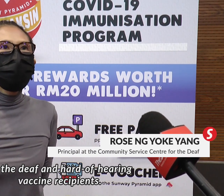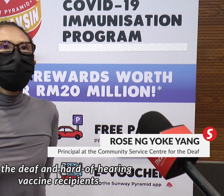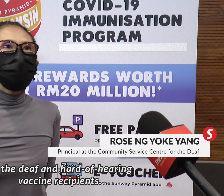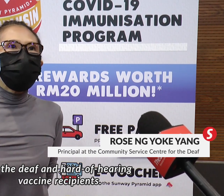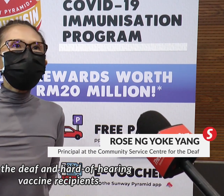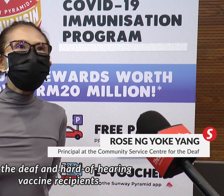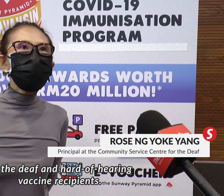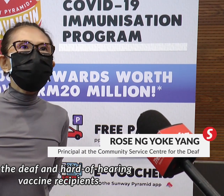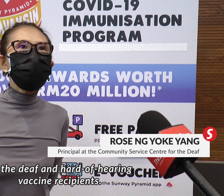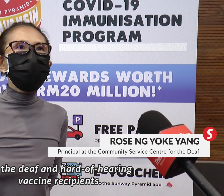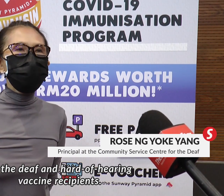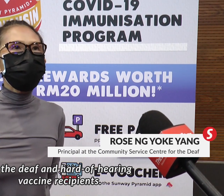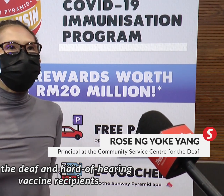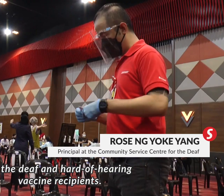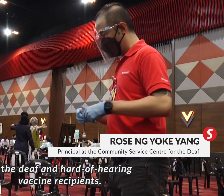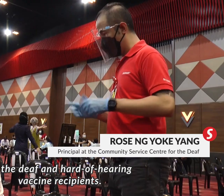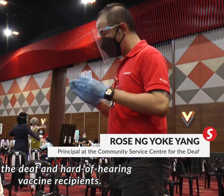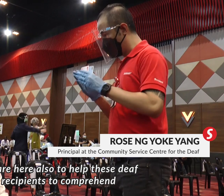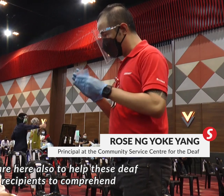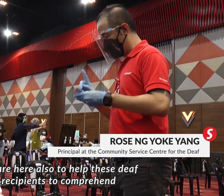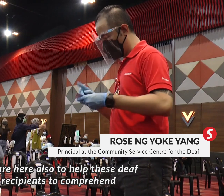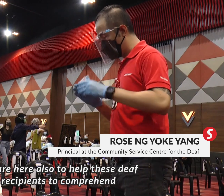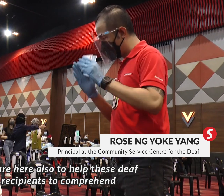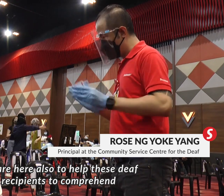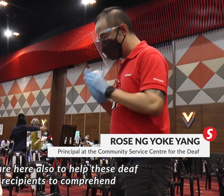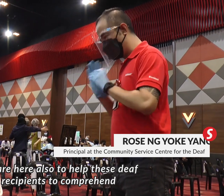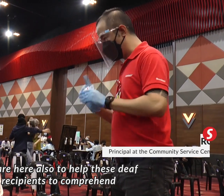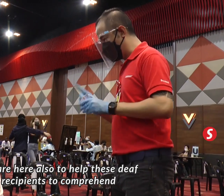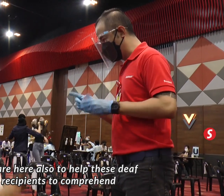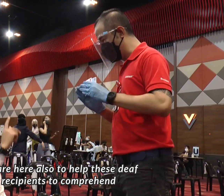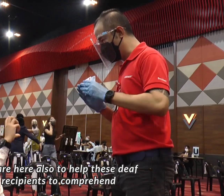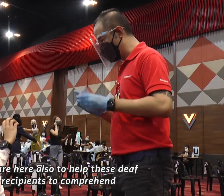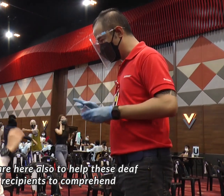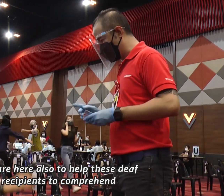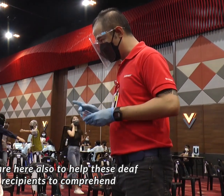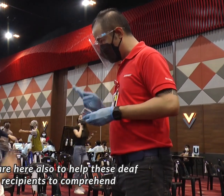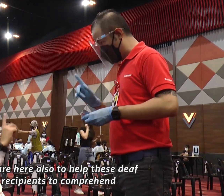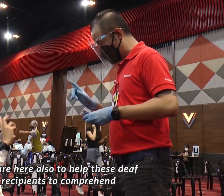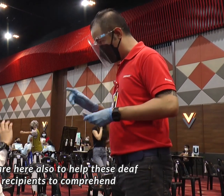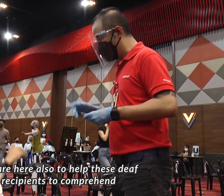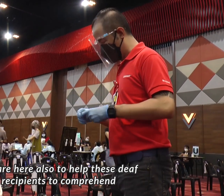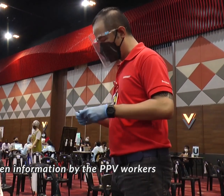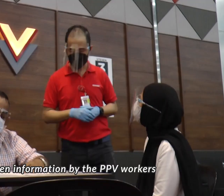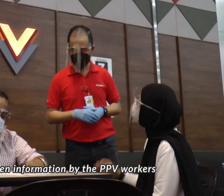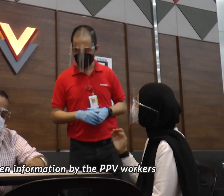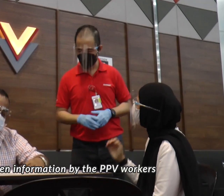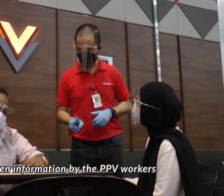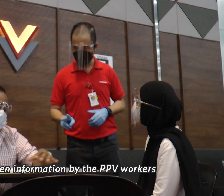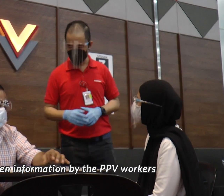and hard of hearing vaccine recipients. We are here also to help these deaf recipients to comprehend the spoken information